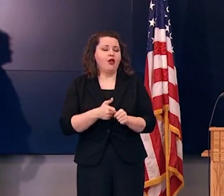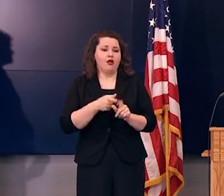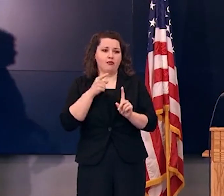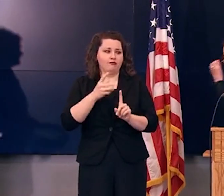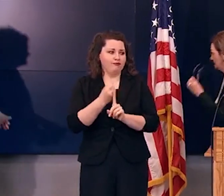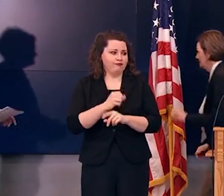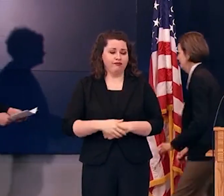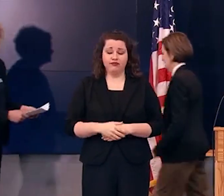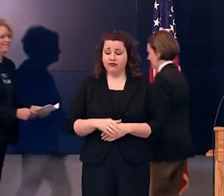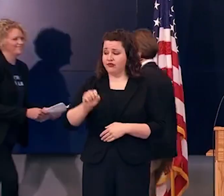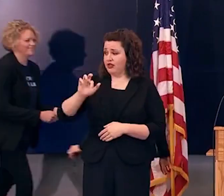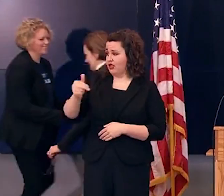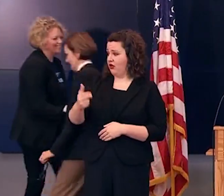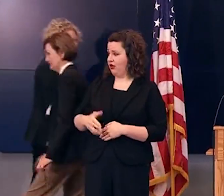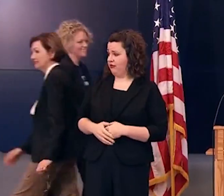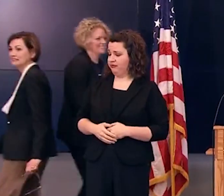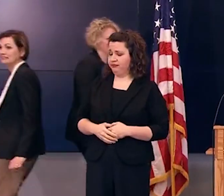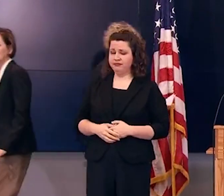much. Sarah?